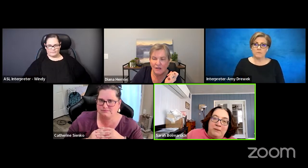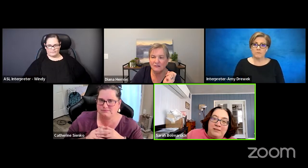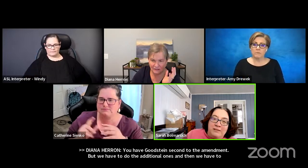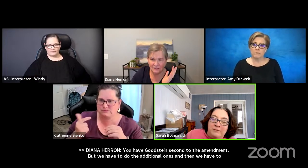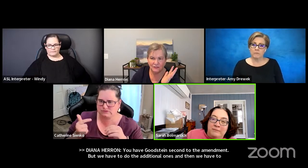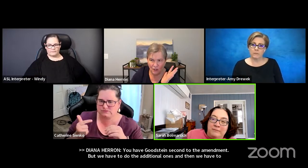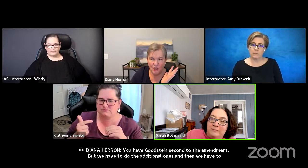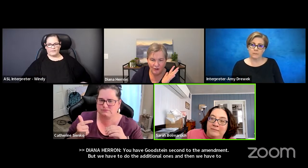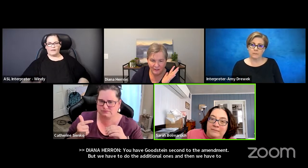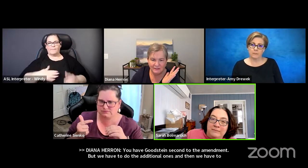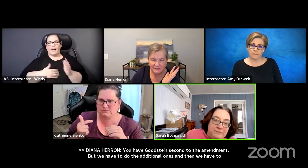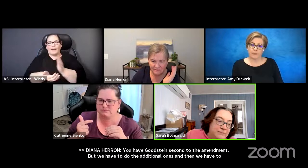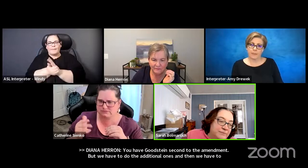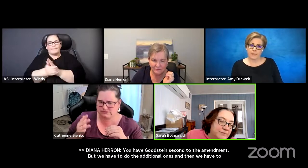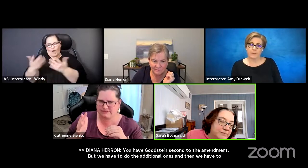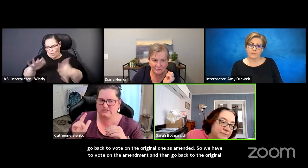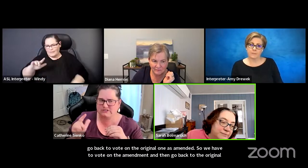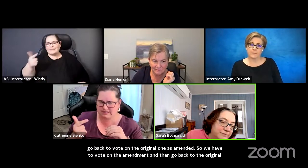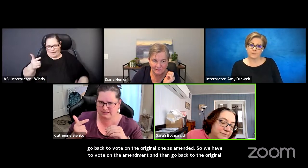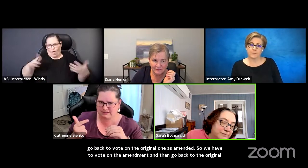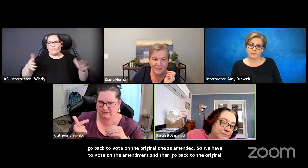Or amendments.